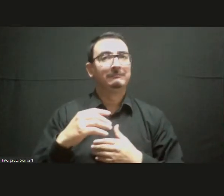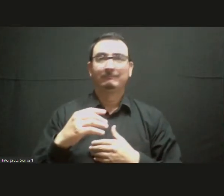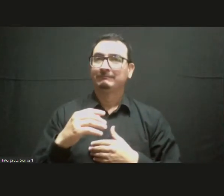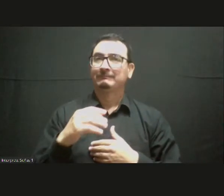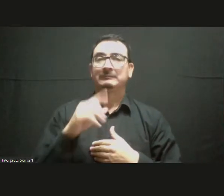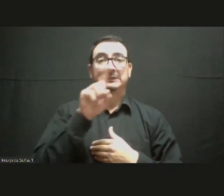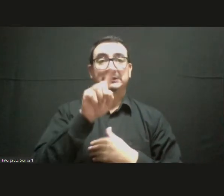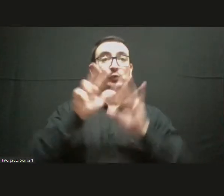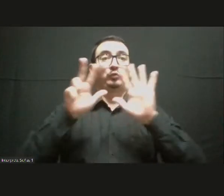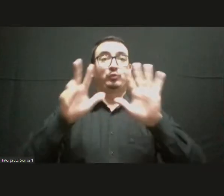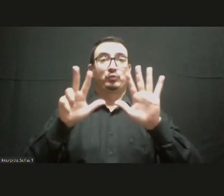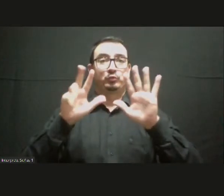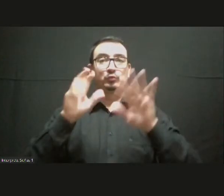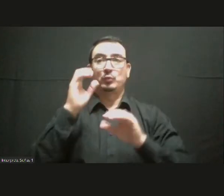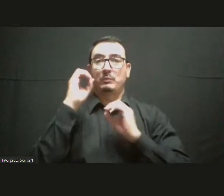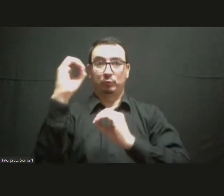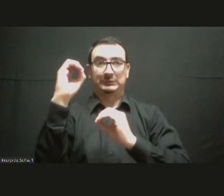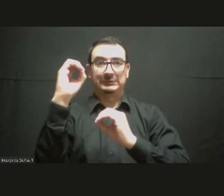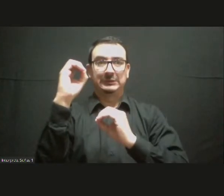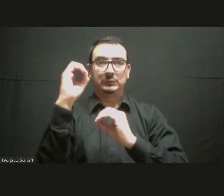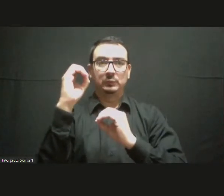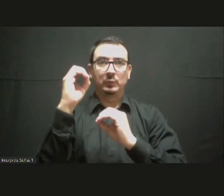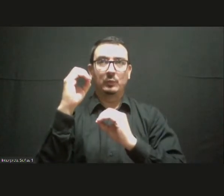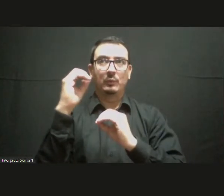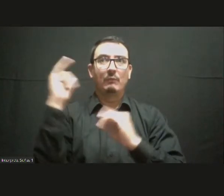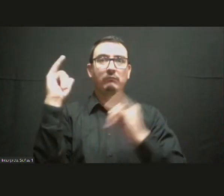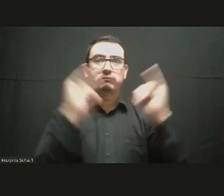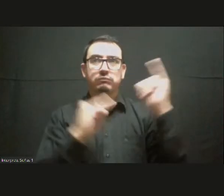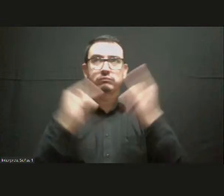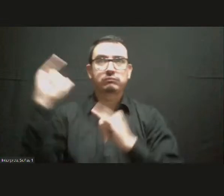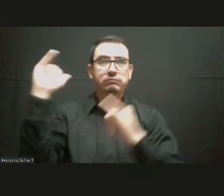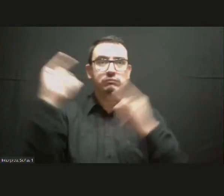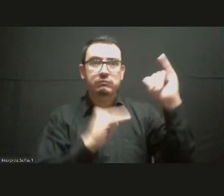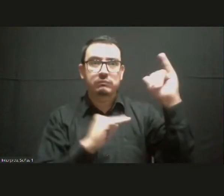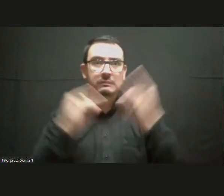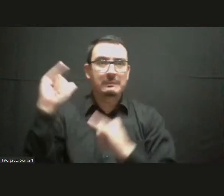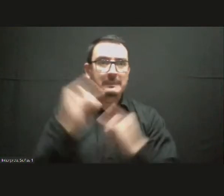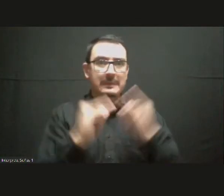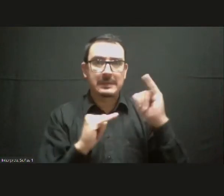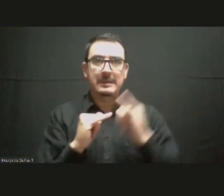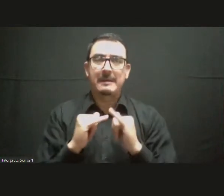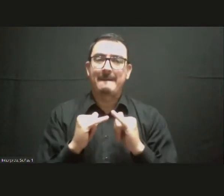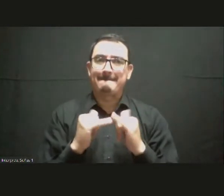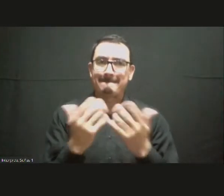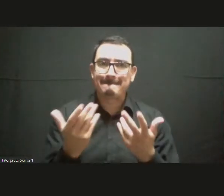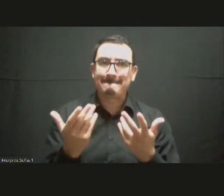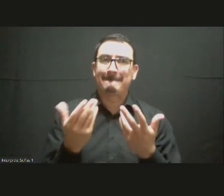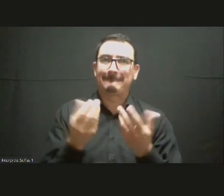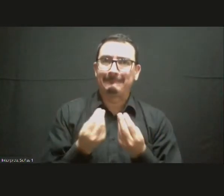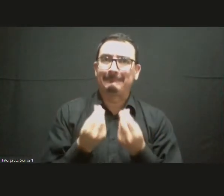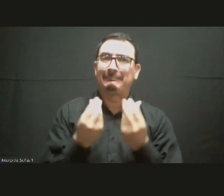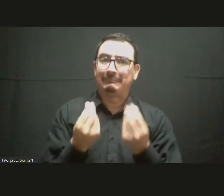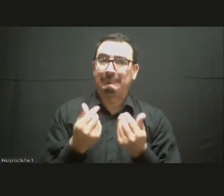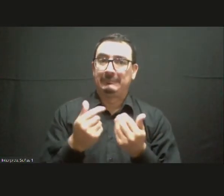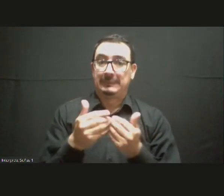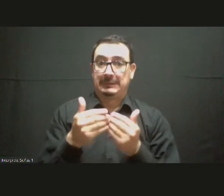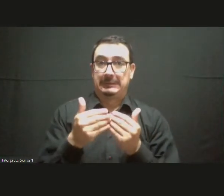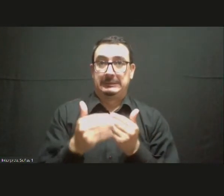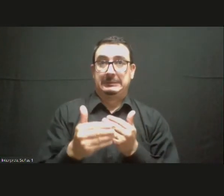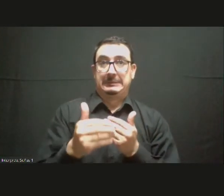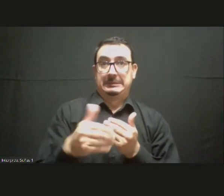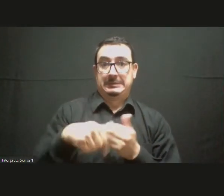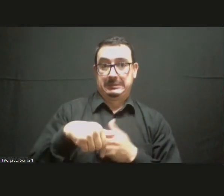arrivals in March of this year compared to March of 2019. Nevertheless, As Nano says, we are hoping and looking